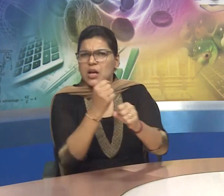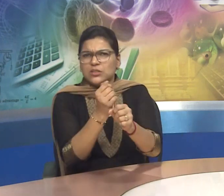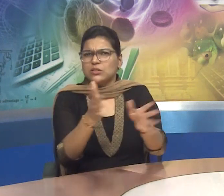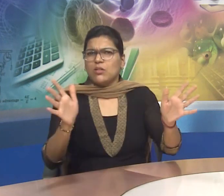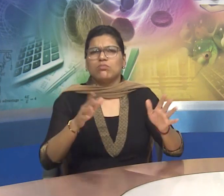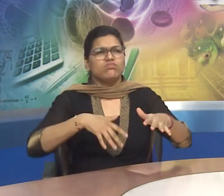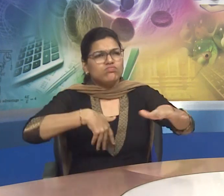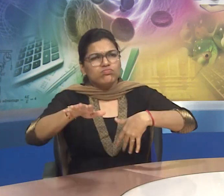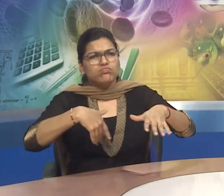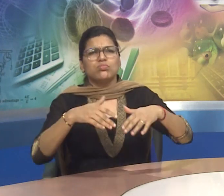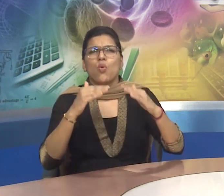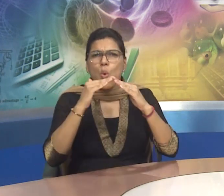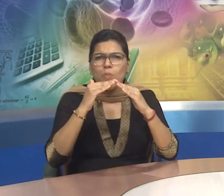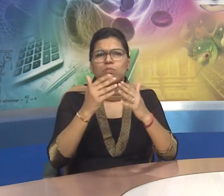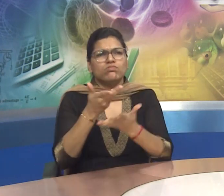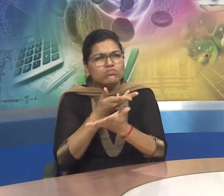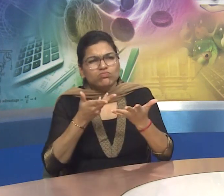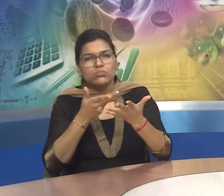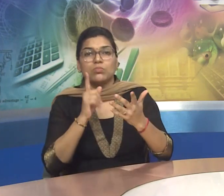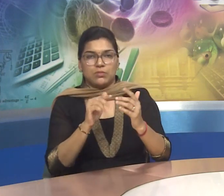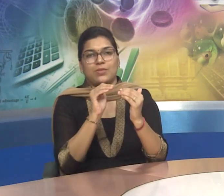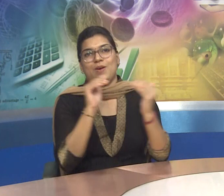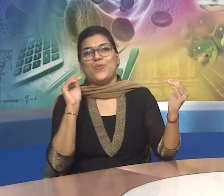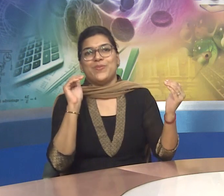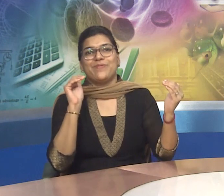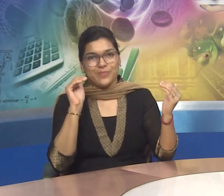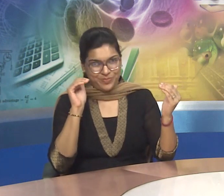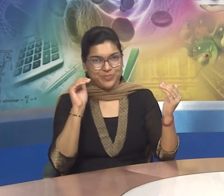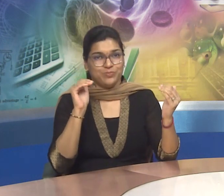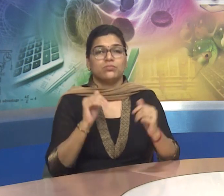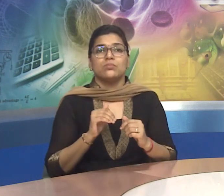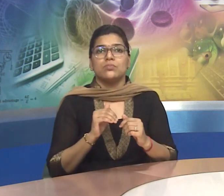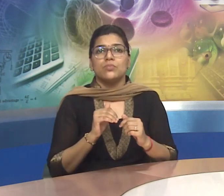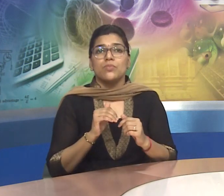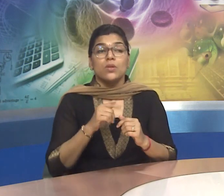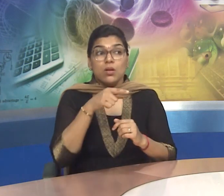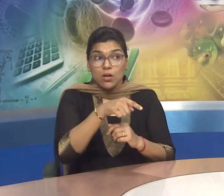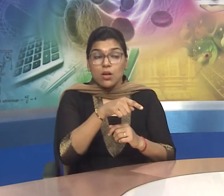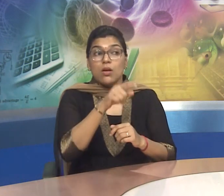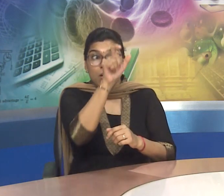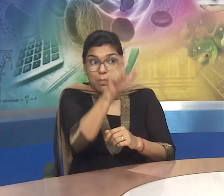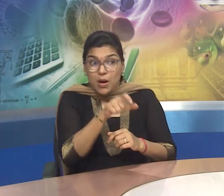person who is at the lower position, then inside the office the person is following the